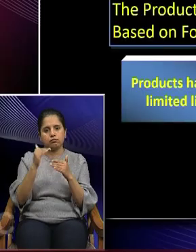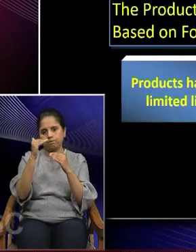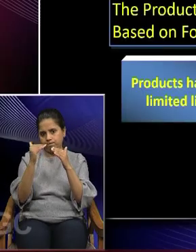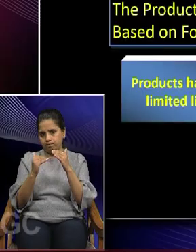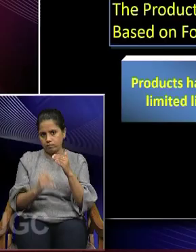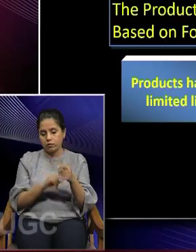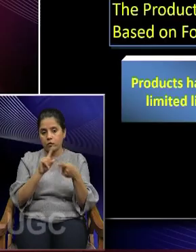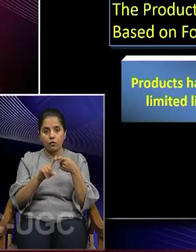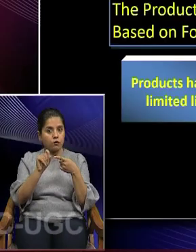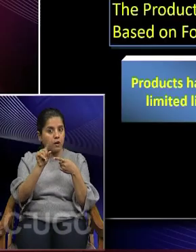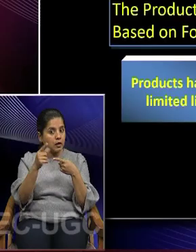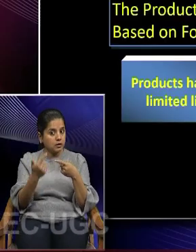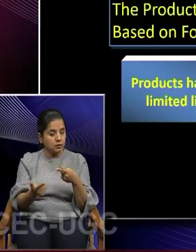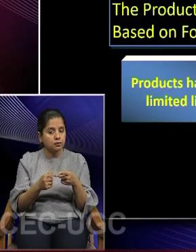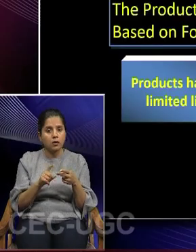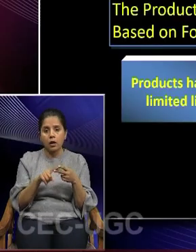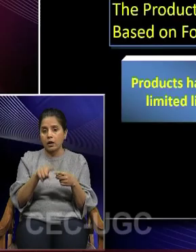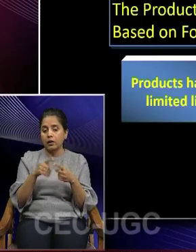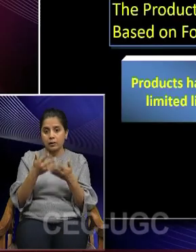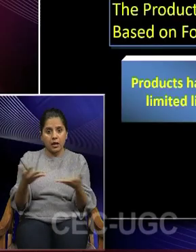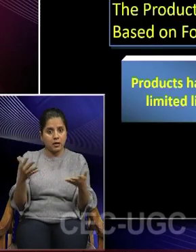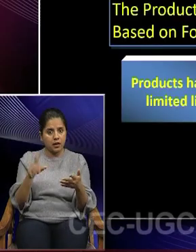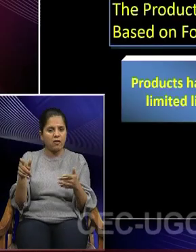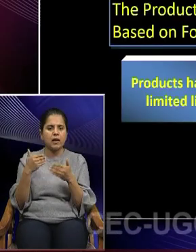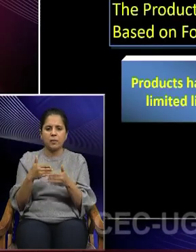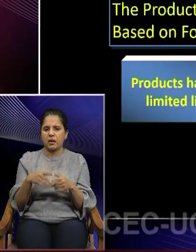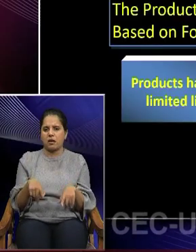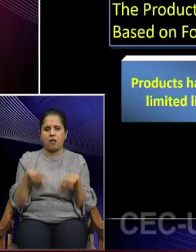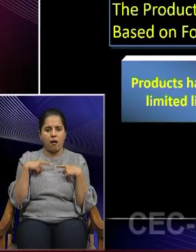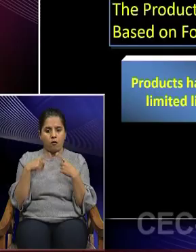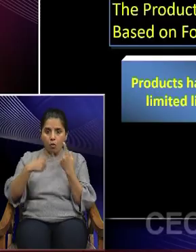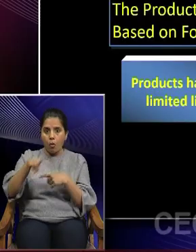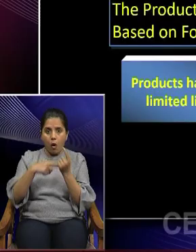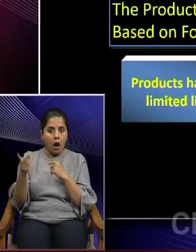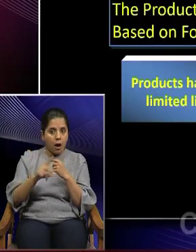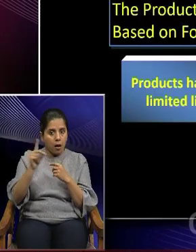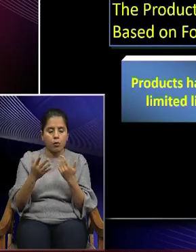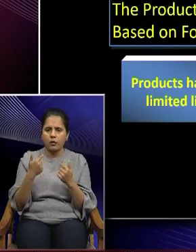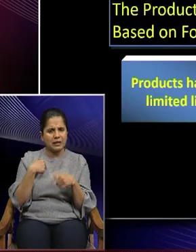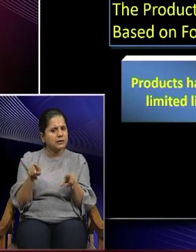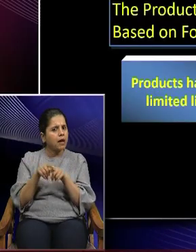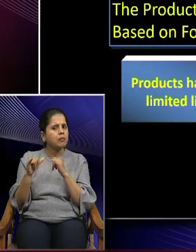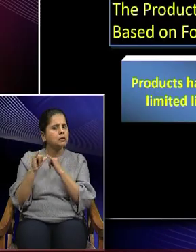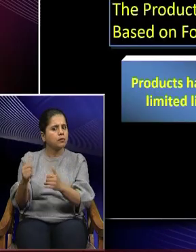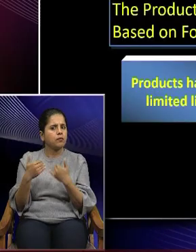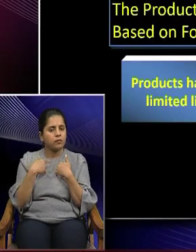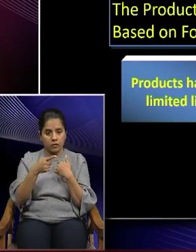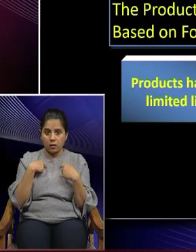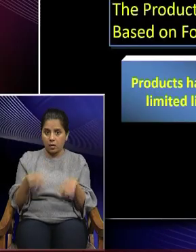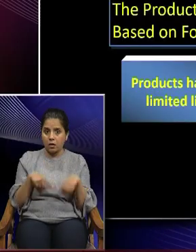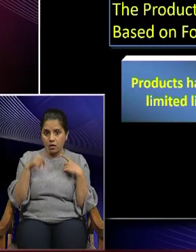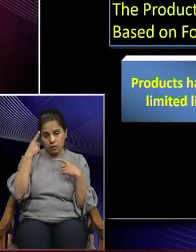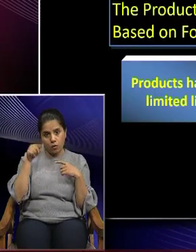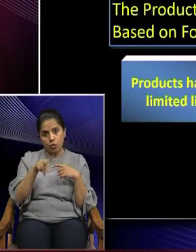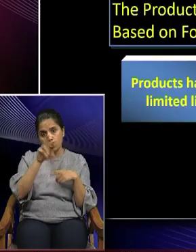The first is that products have a limited life. Just like us, we cannot live for